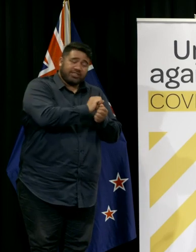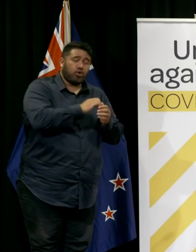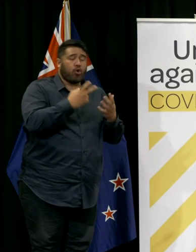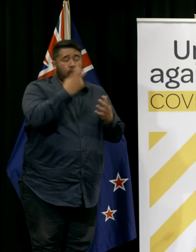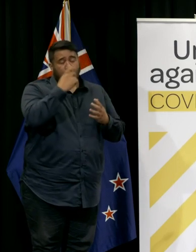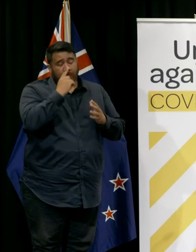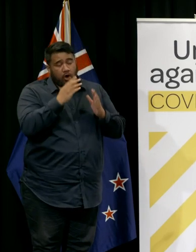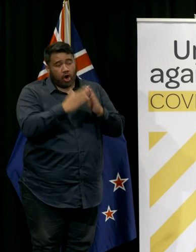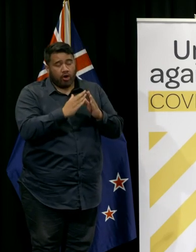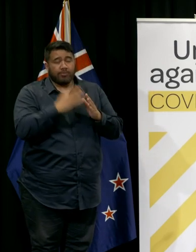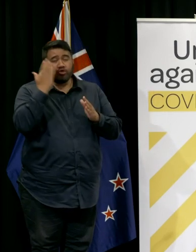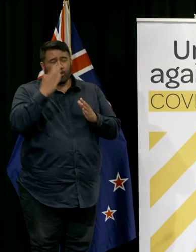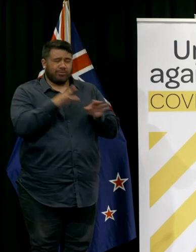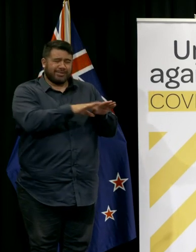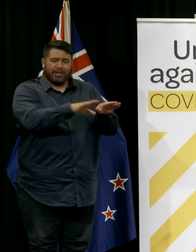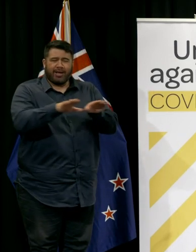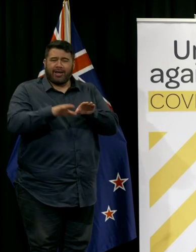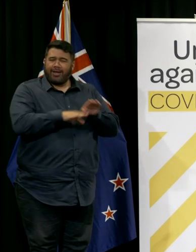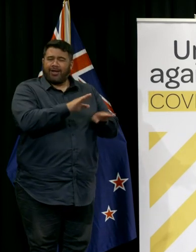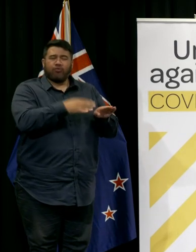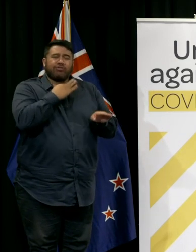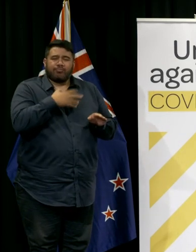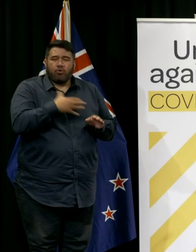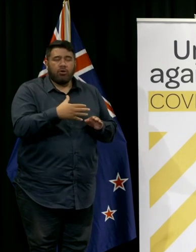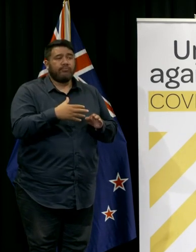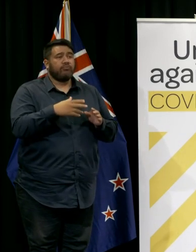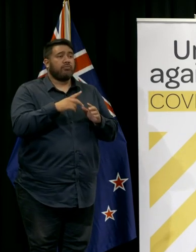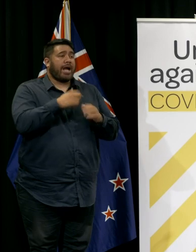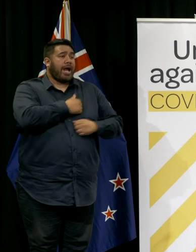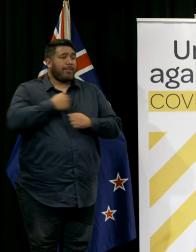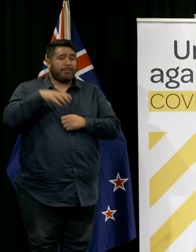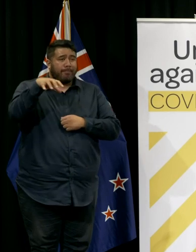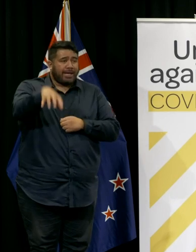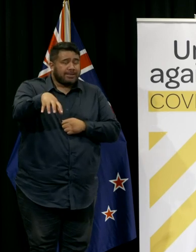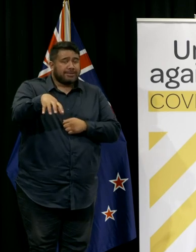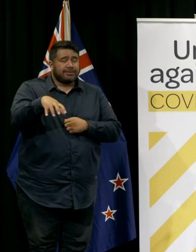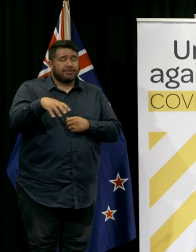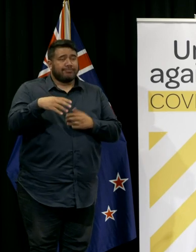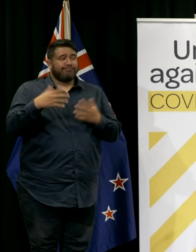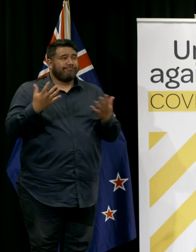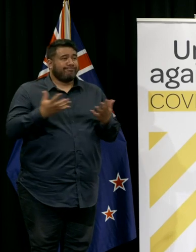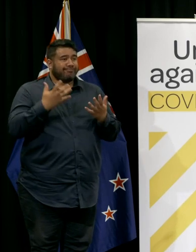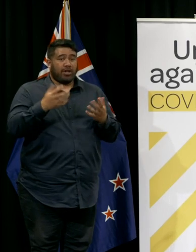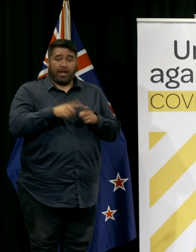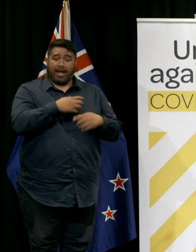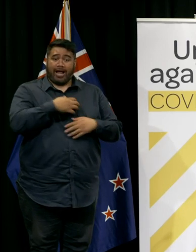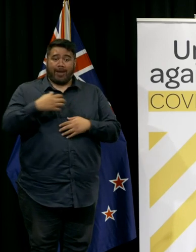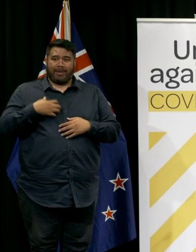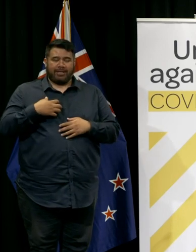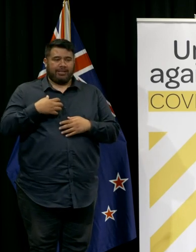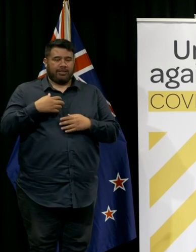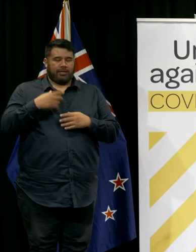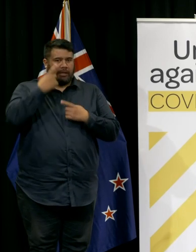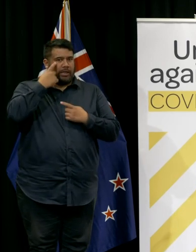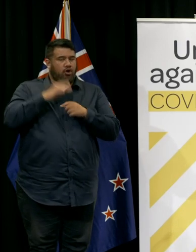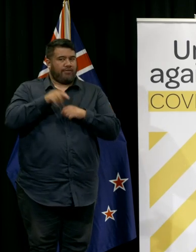a school, of course they're closed now, military barracks and so on. And I know that Defence has also got key arrangements in place